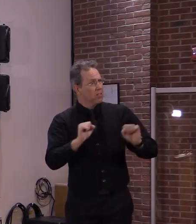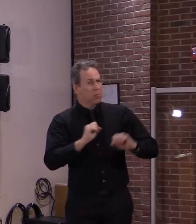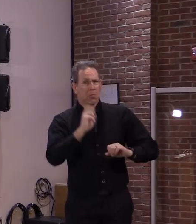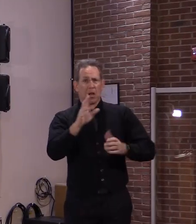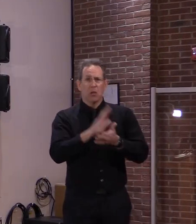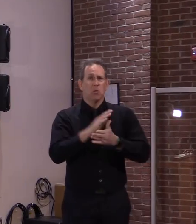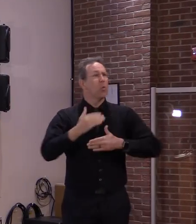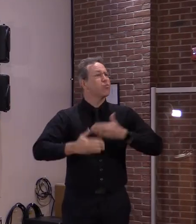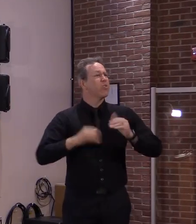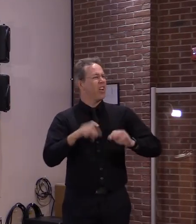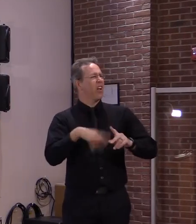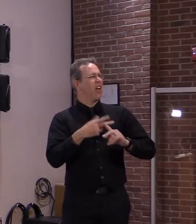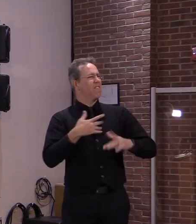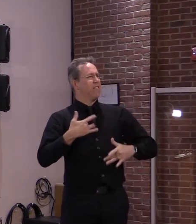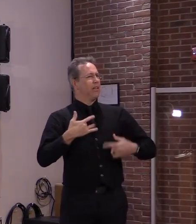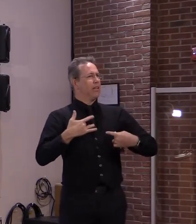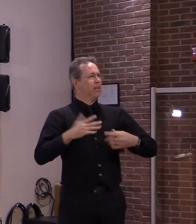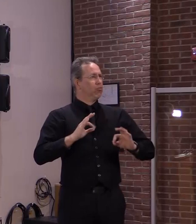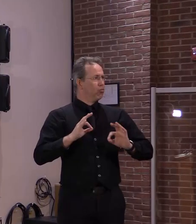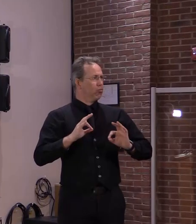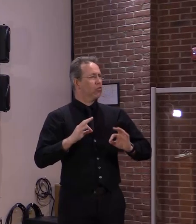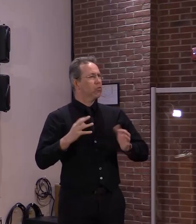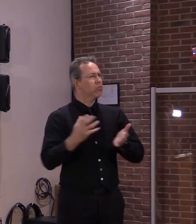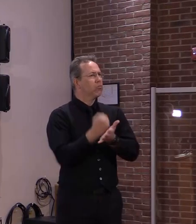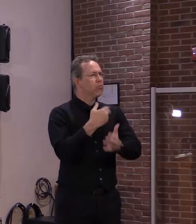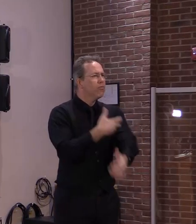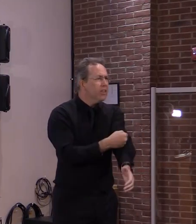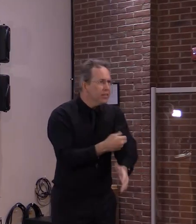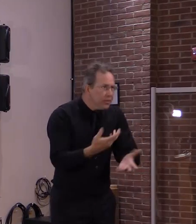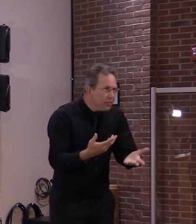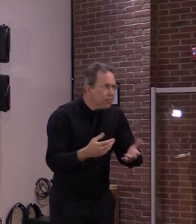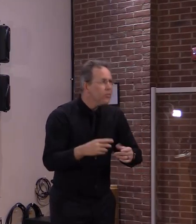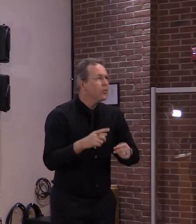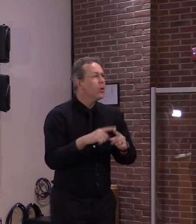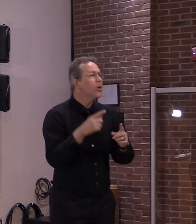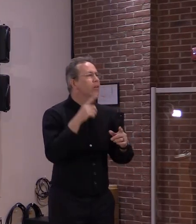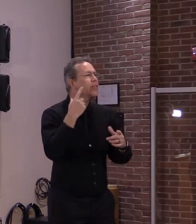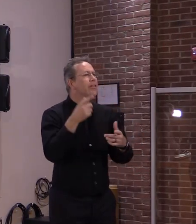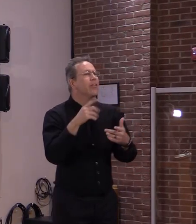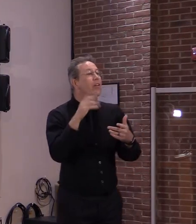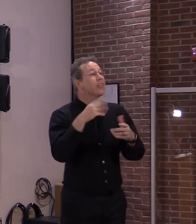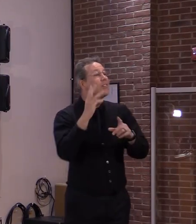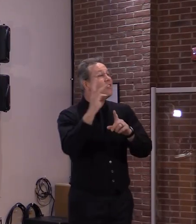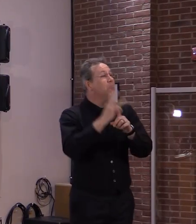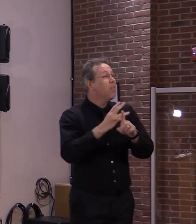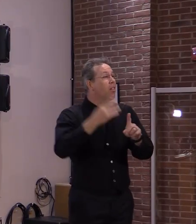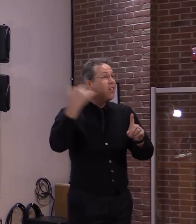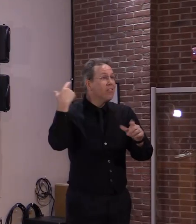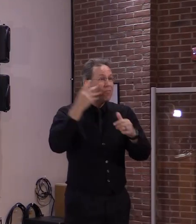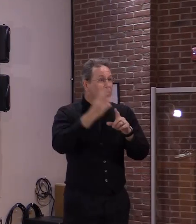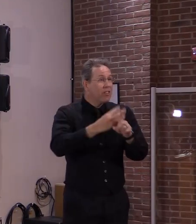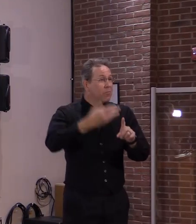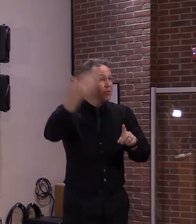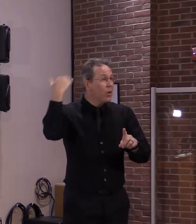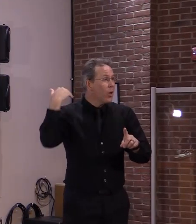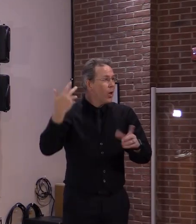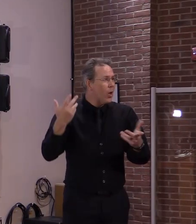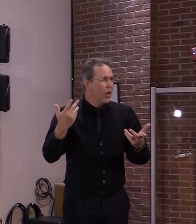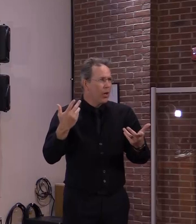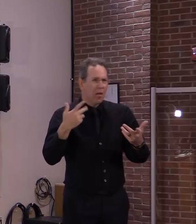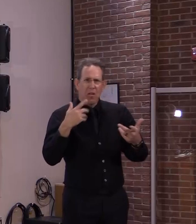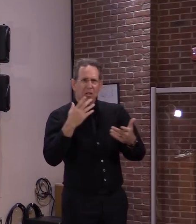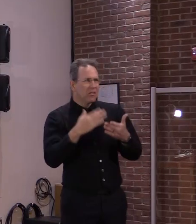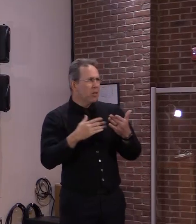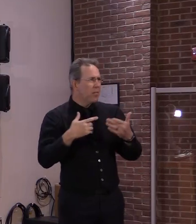between then and 90 days later and still comfortably do that. So you have a little bit of the luxury